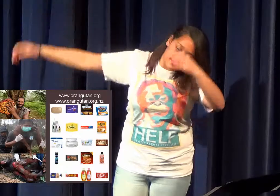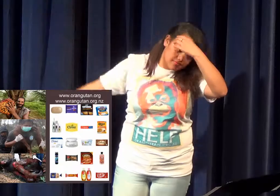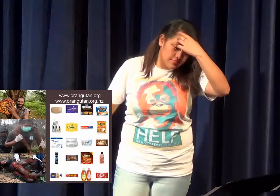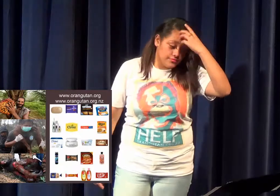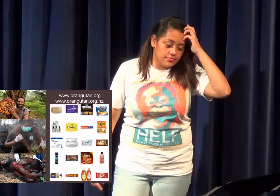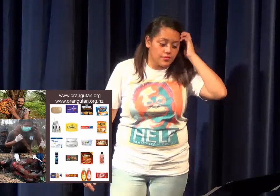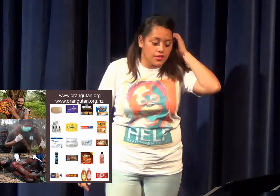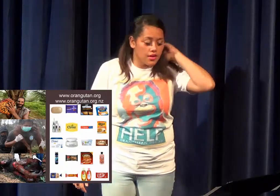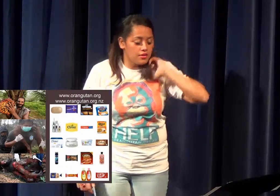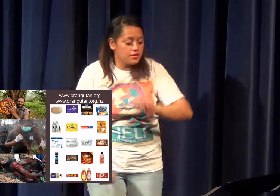as the ones showing up here.